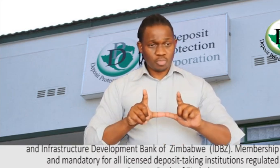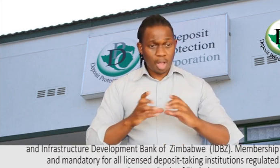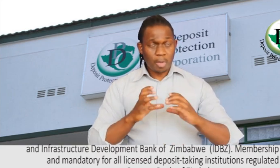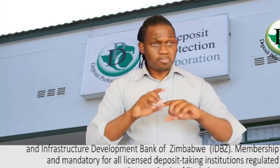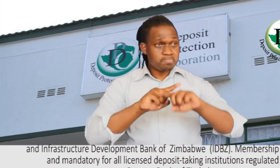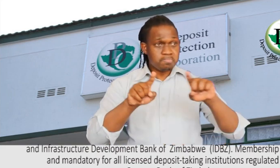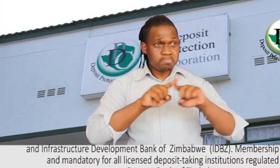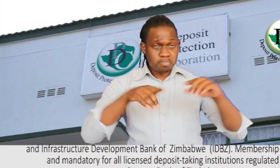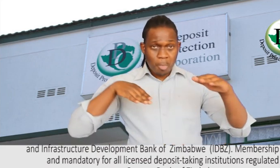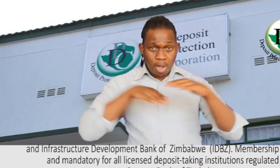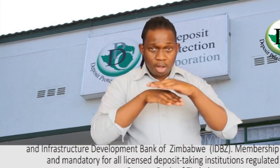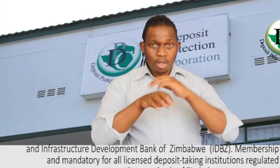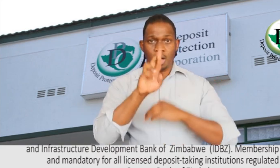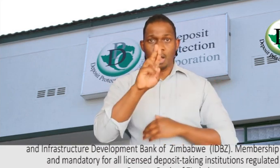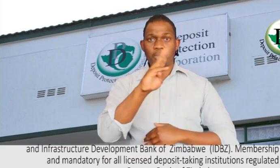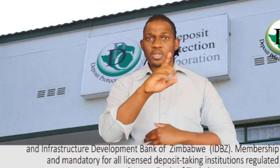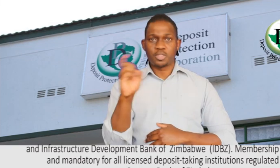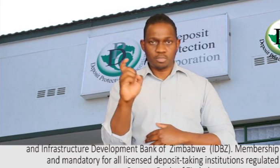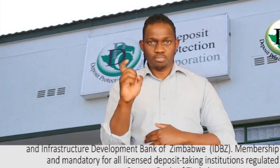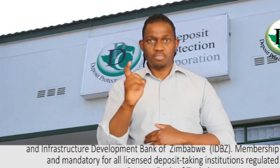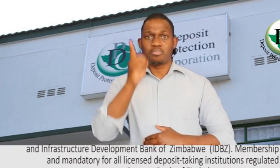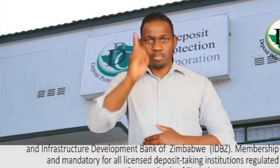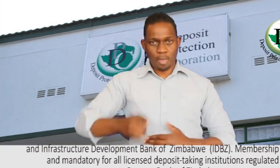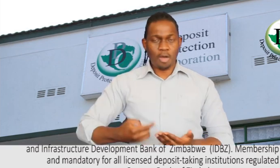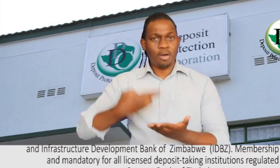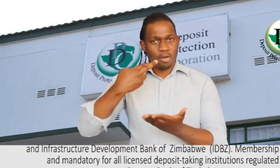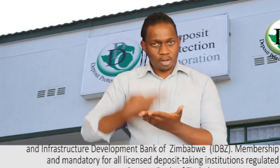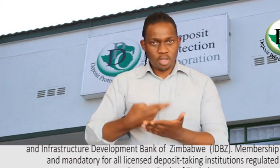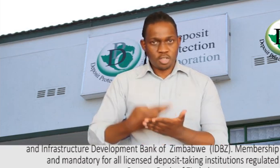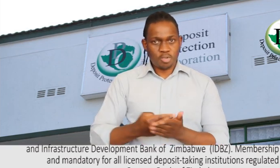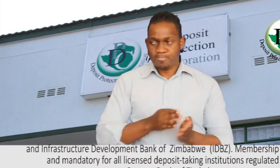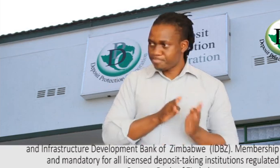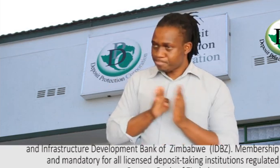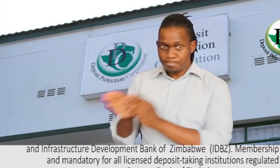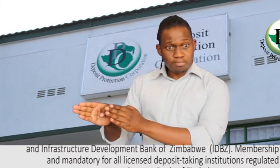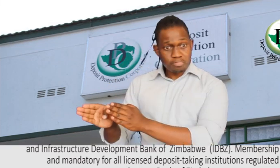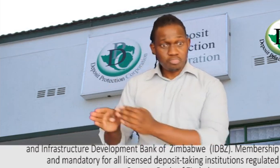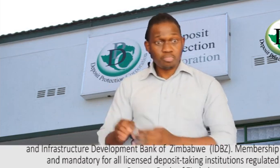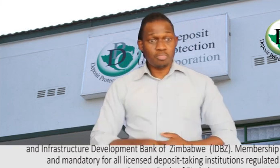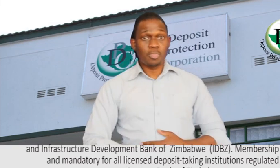all licensed deposit-taking institutions regulated by the Reserve Bank of Zimbabwe.